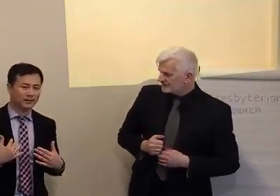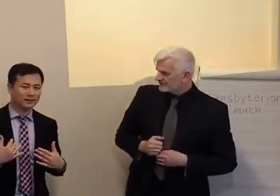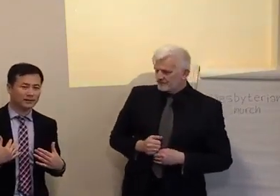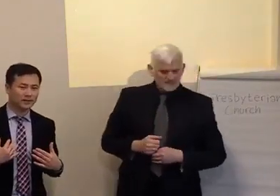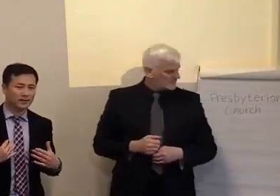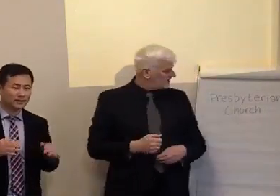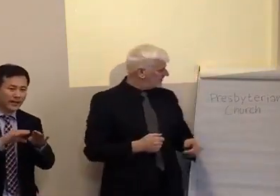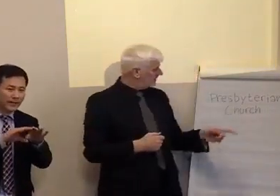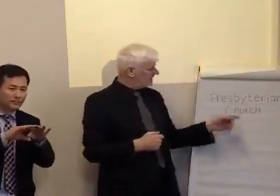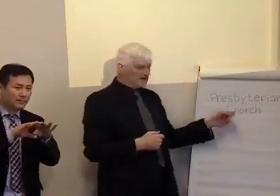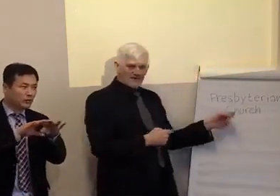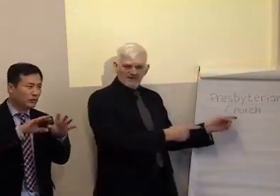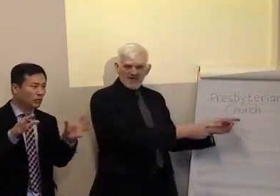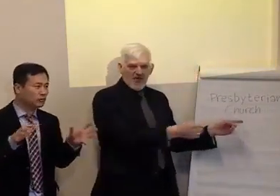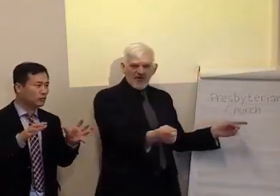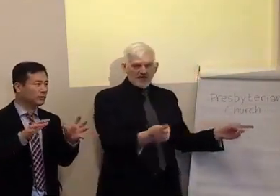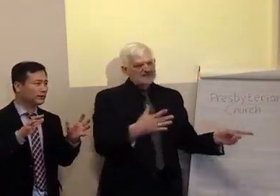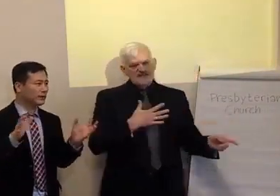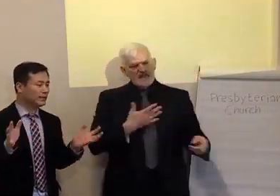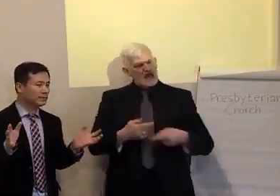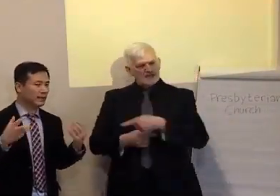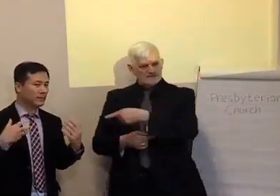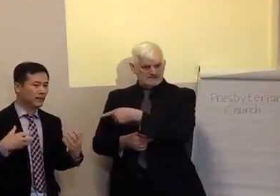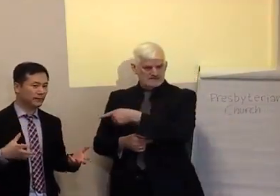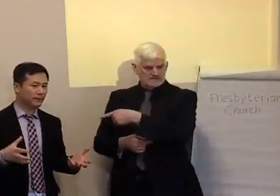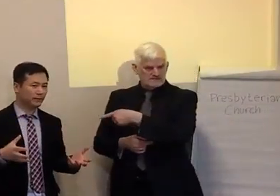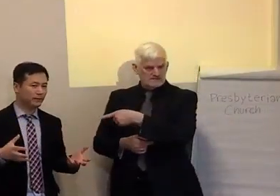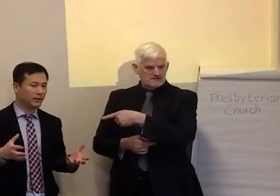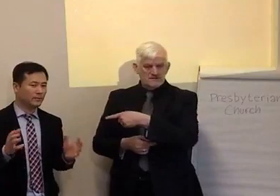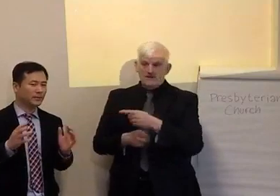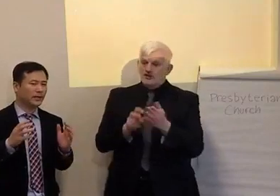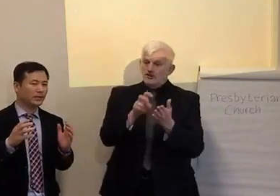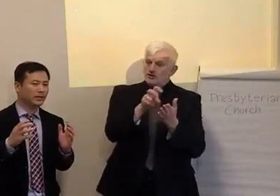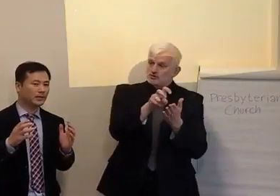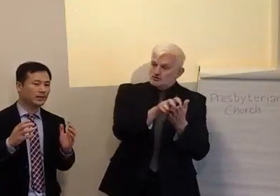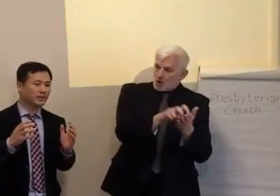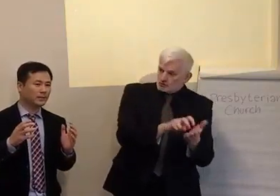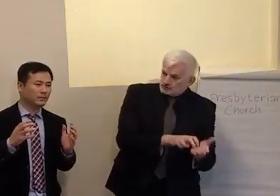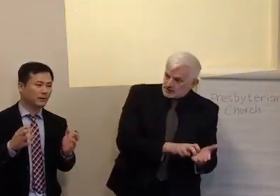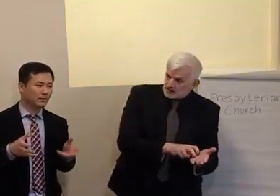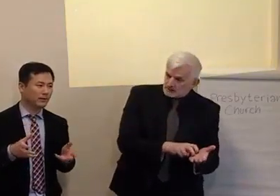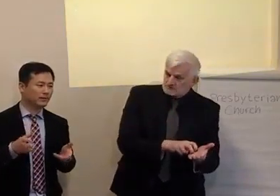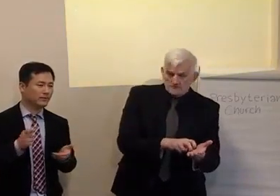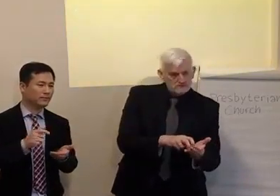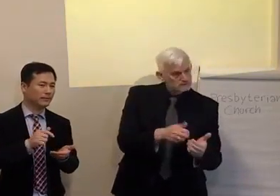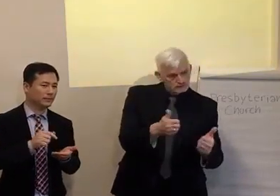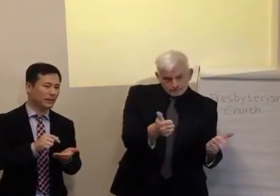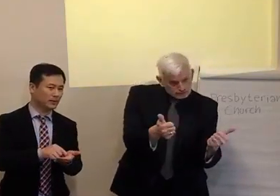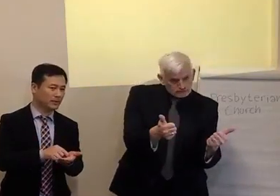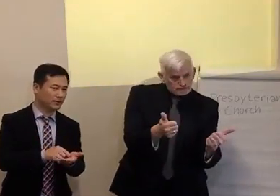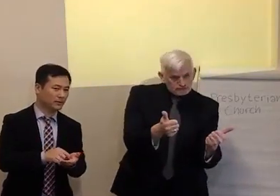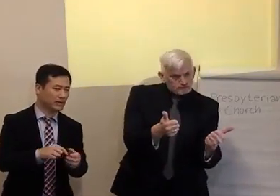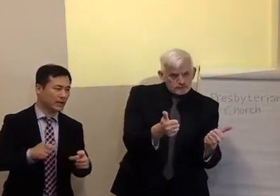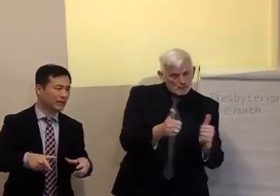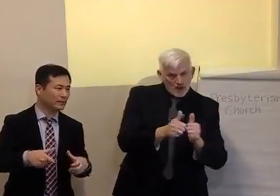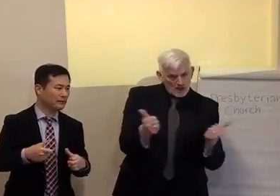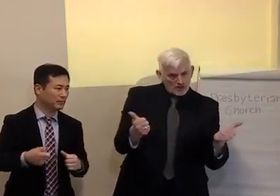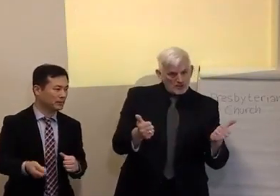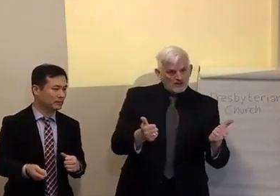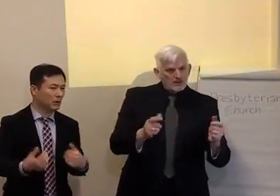us. Same doctrine of grace they believe, but they believe in infant baptism, child baptism,